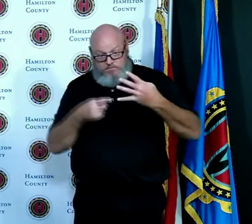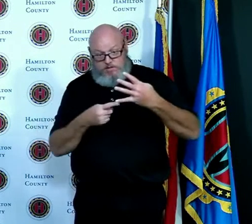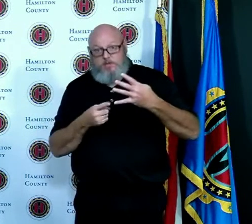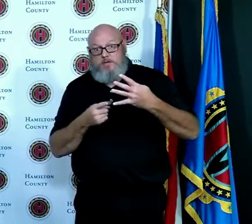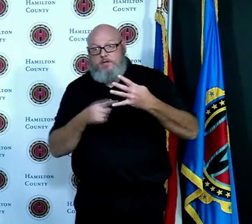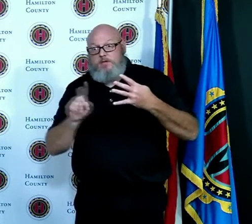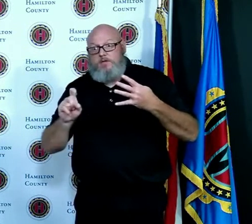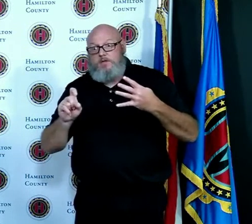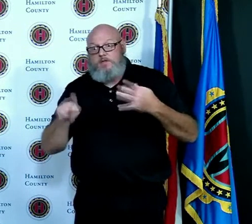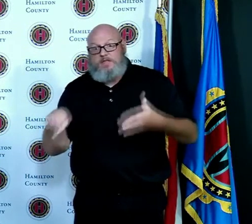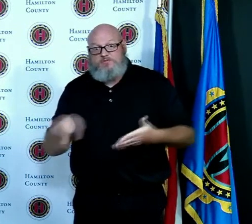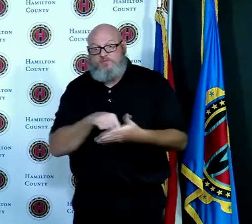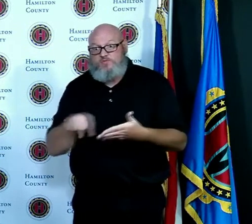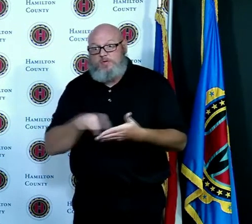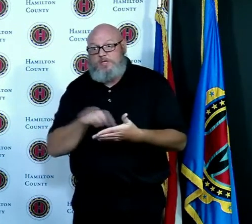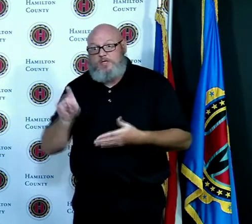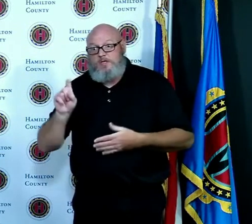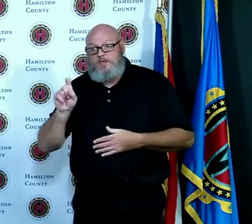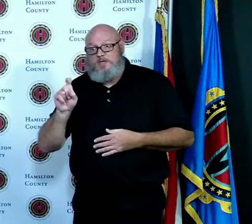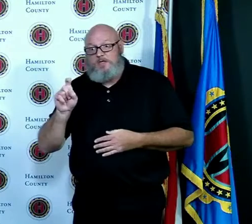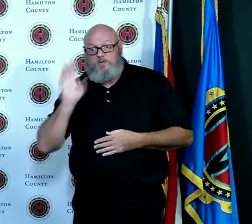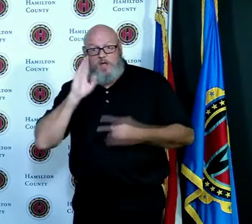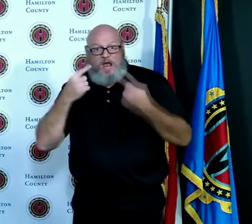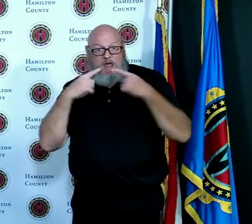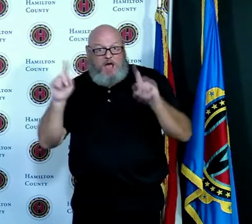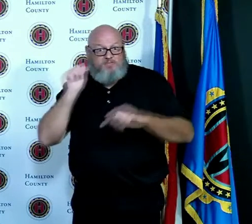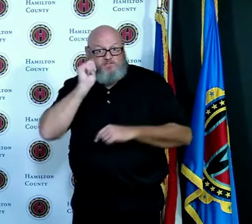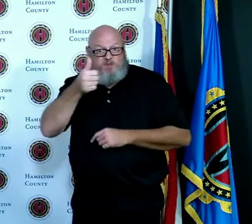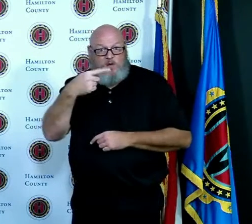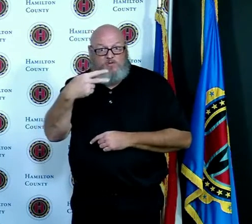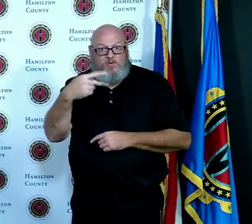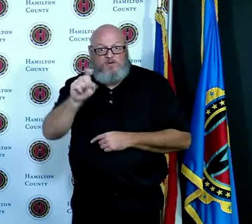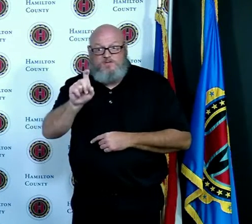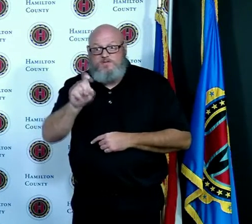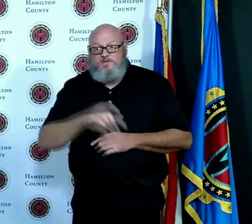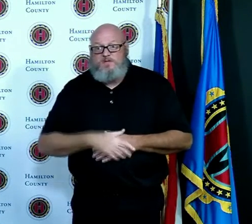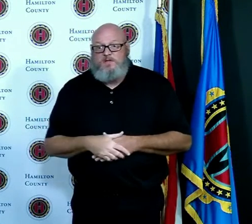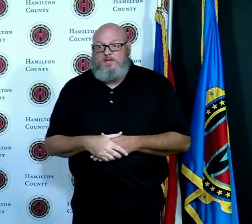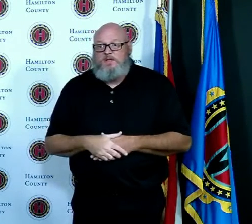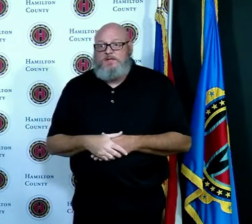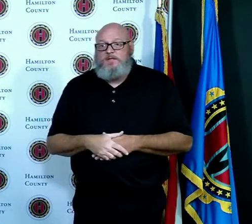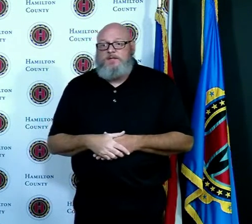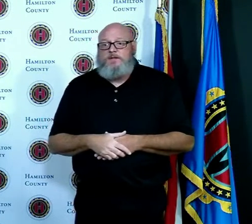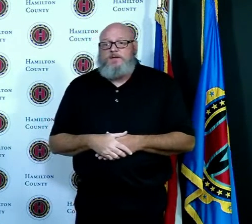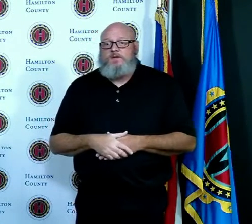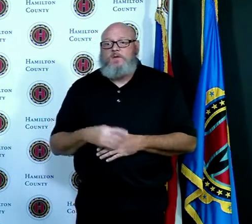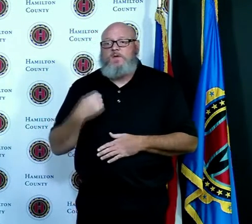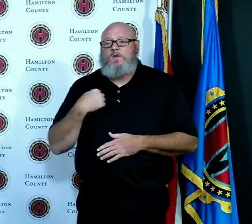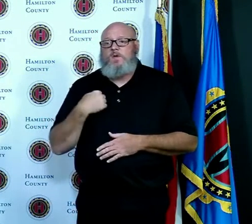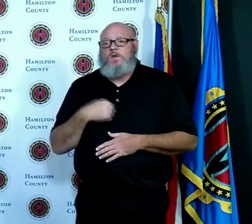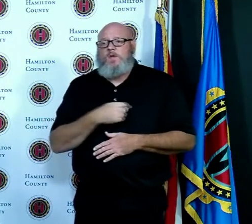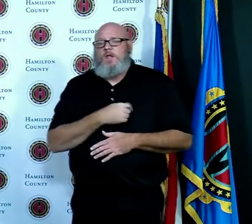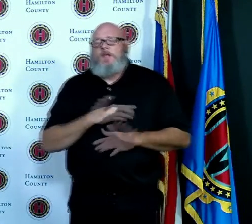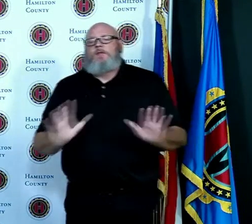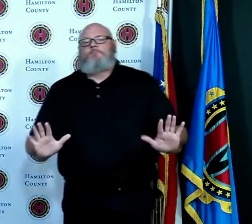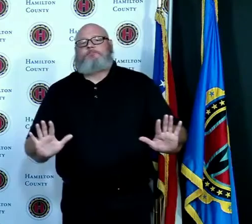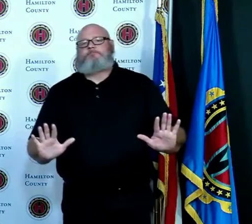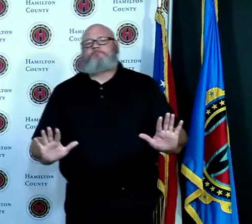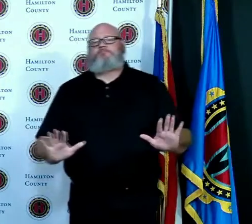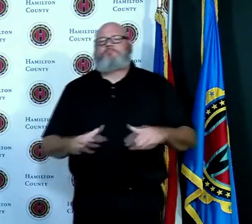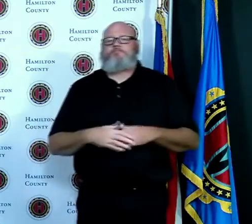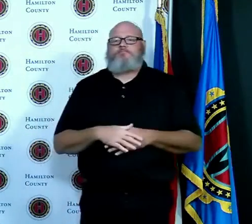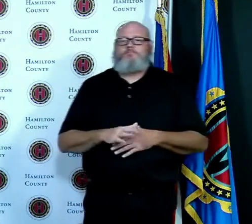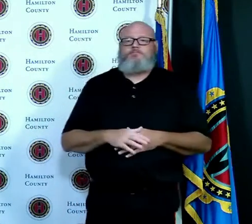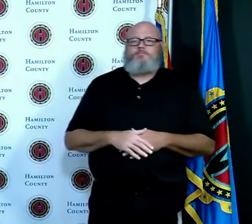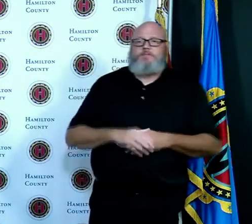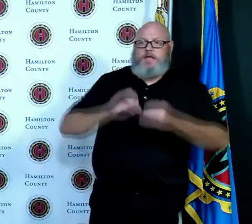week, or do you think it's off the table at this point? So we are guaranteed to get, if many of our metrics don't look good right